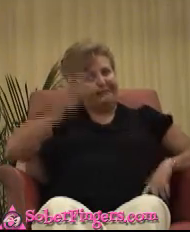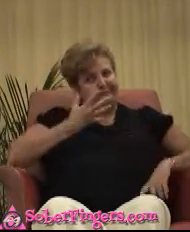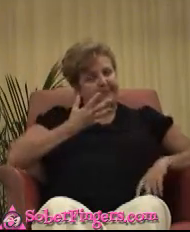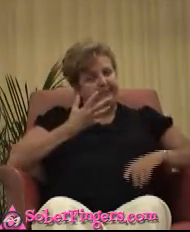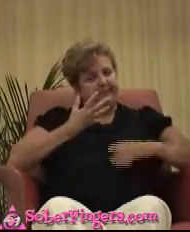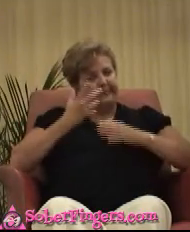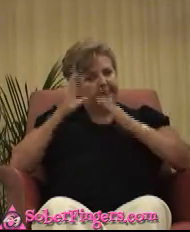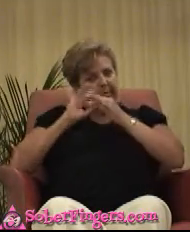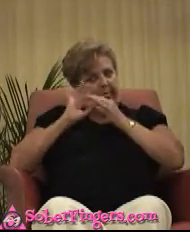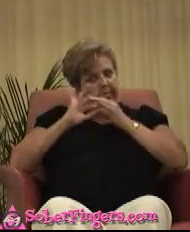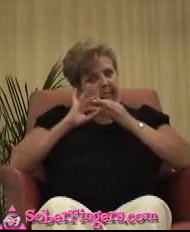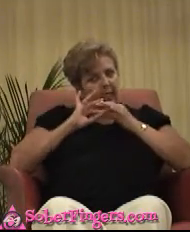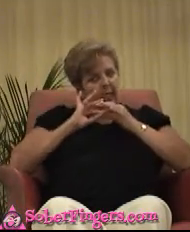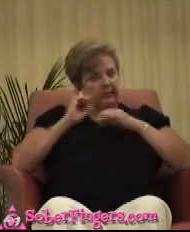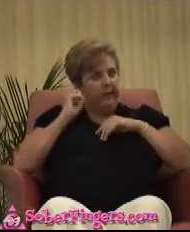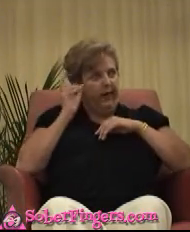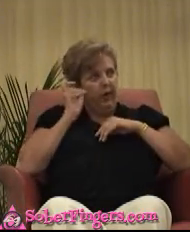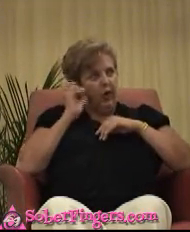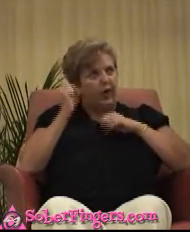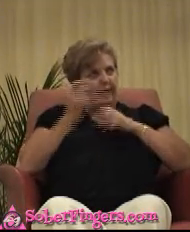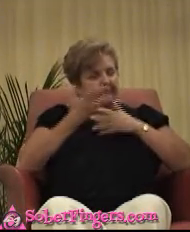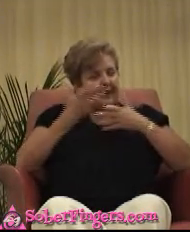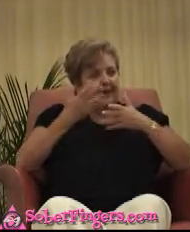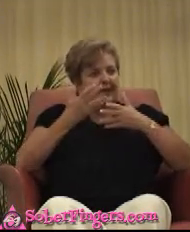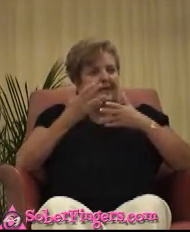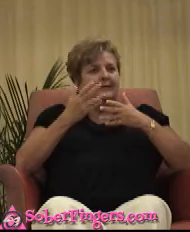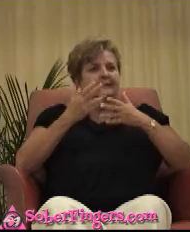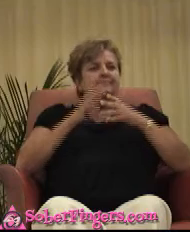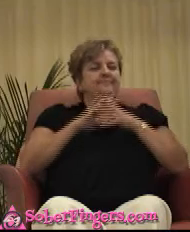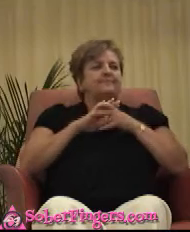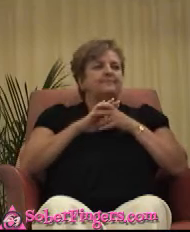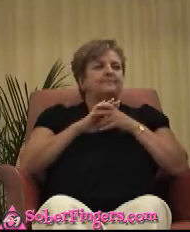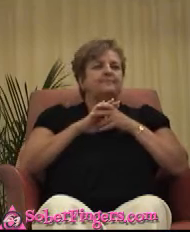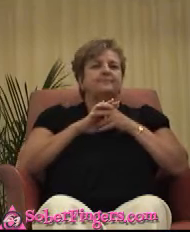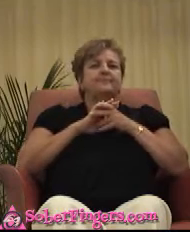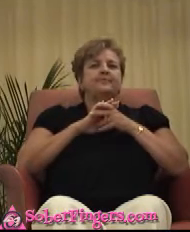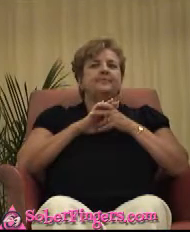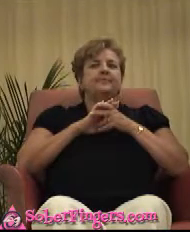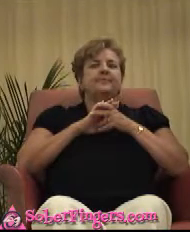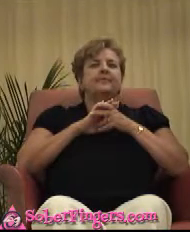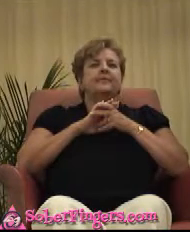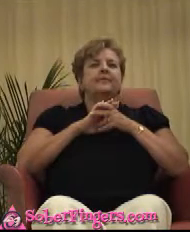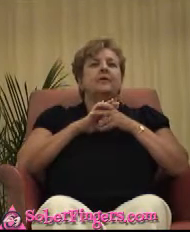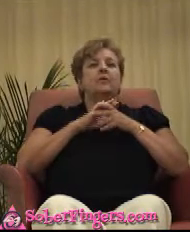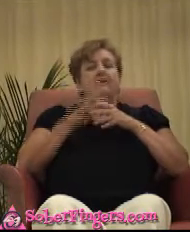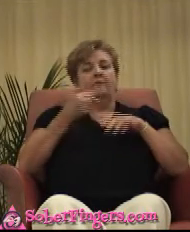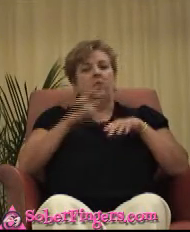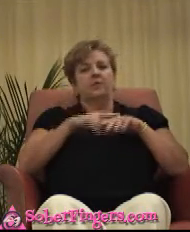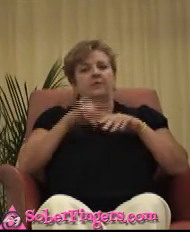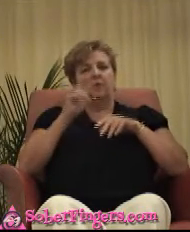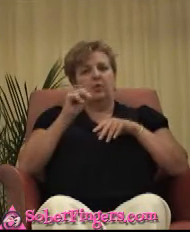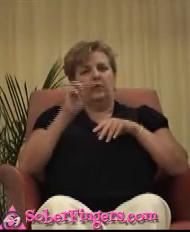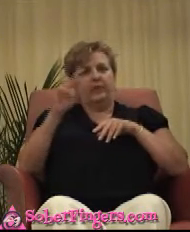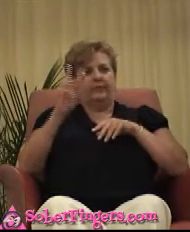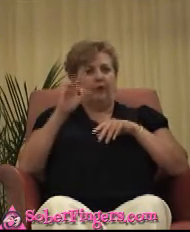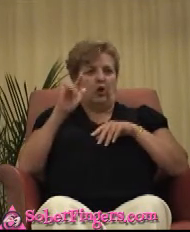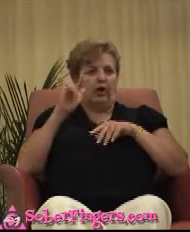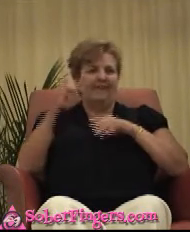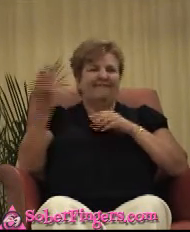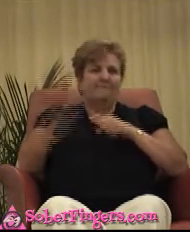So I'm hearing it all. And a week to the day that I got into treatment, Northwest Airlines fired me, as they should have. The FAA